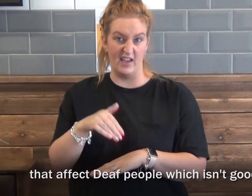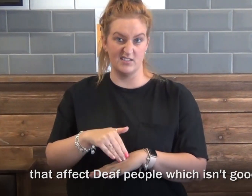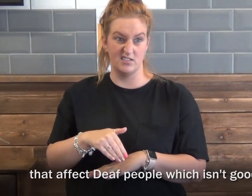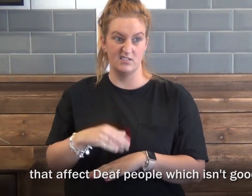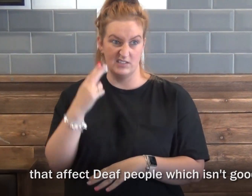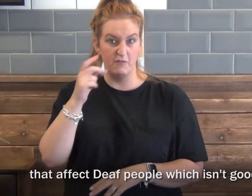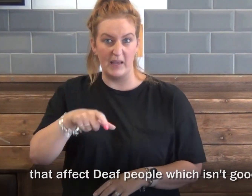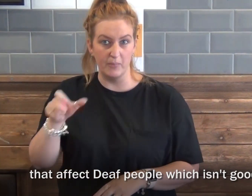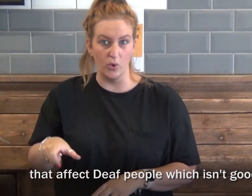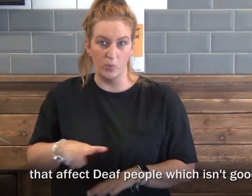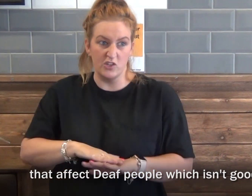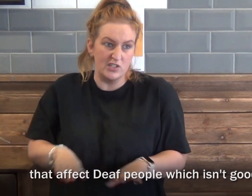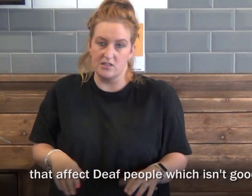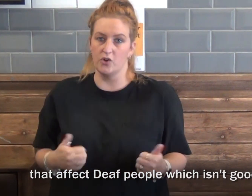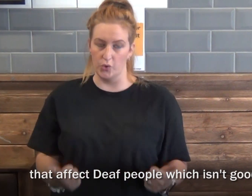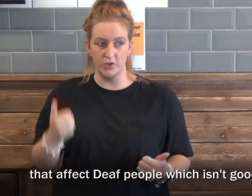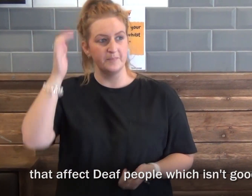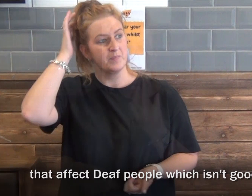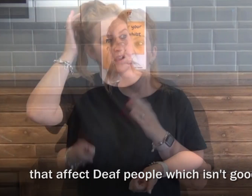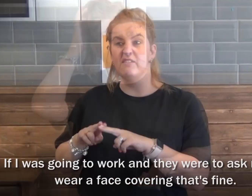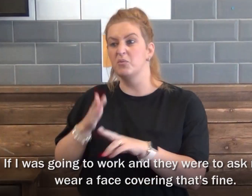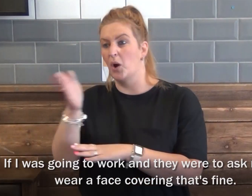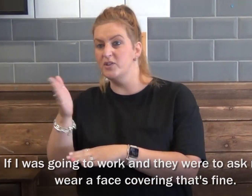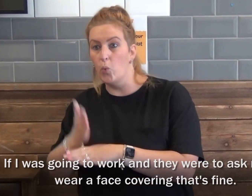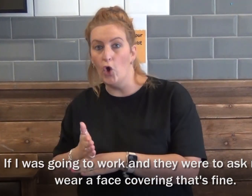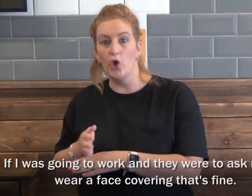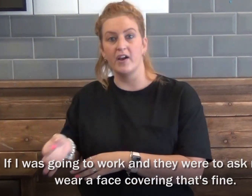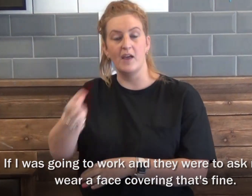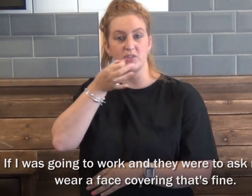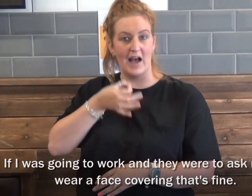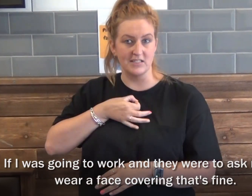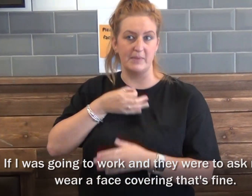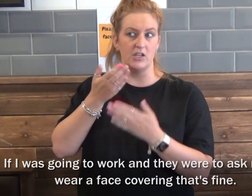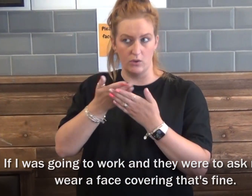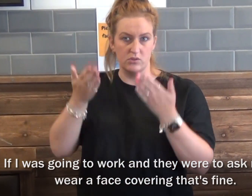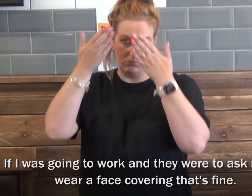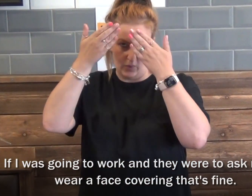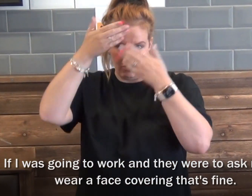affect deaf people, which isn't good. If I was going to work and they were to ask me, you know, to wear a